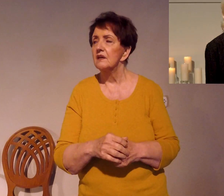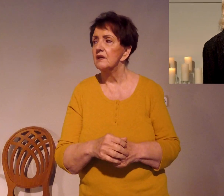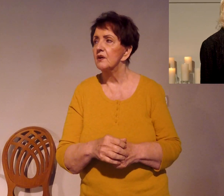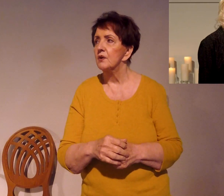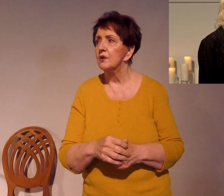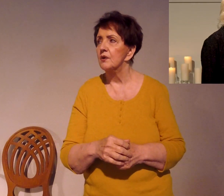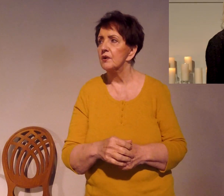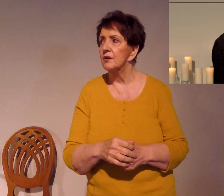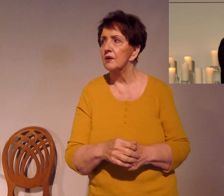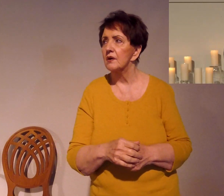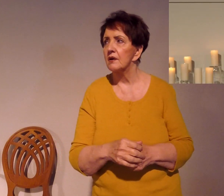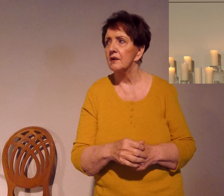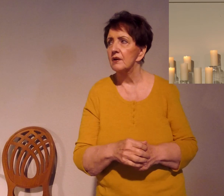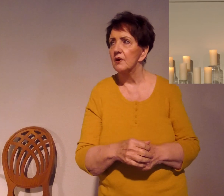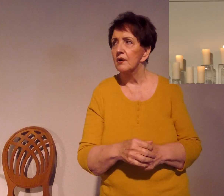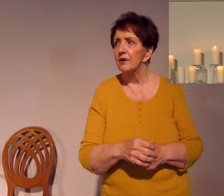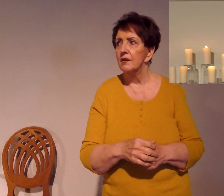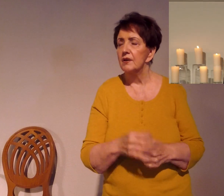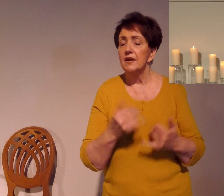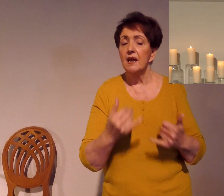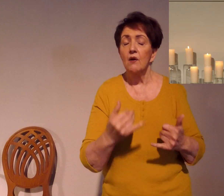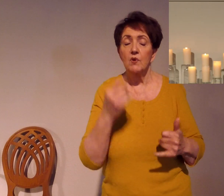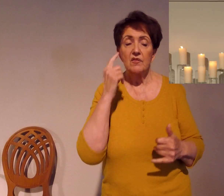decide we are spiritual people,